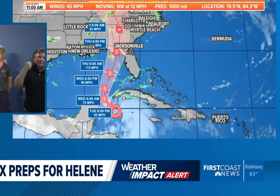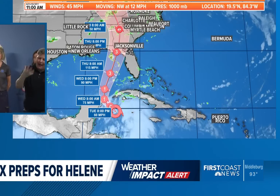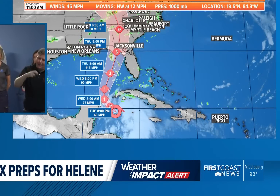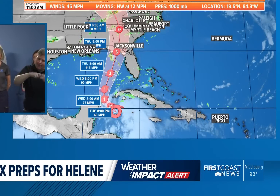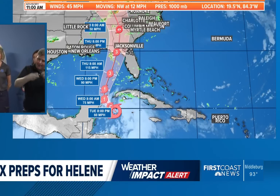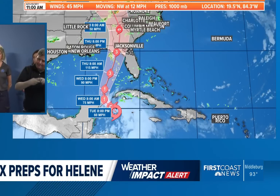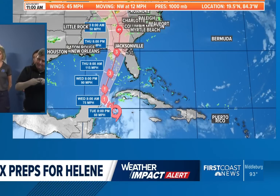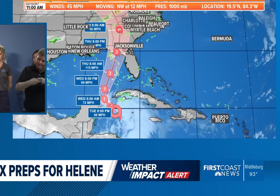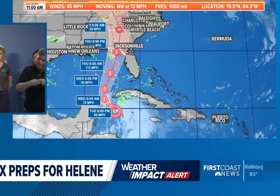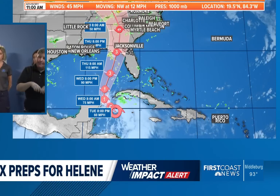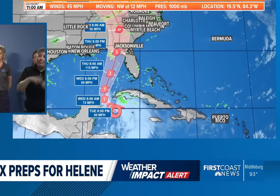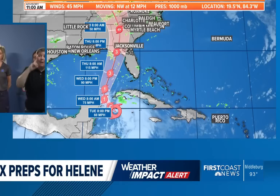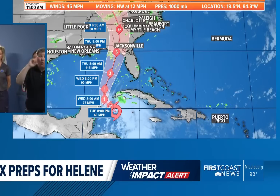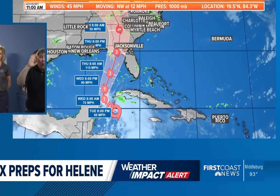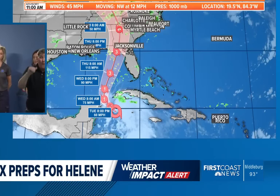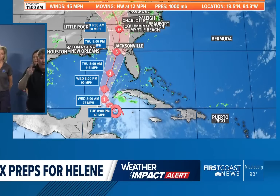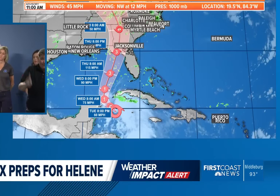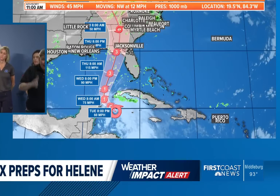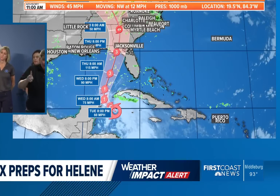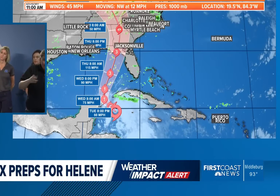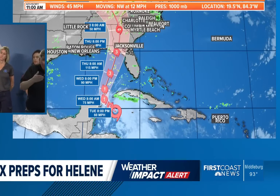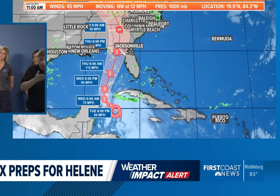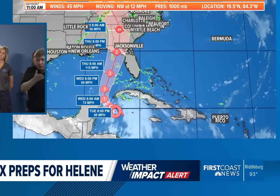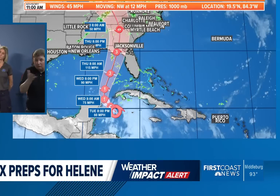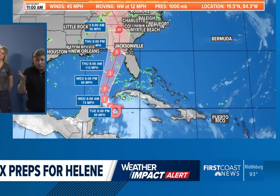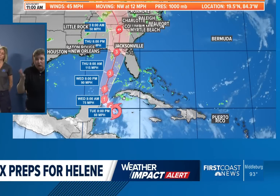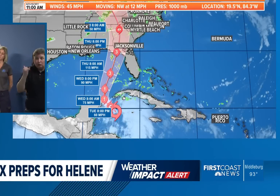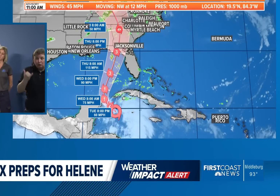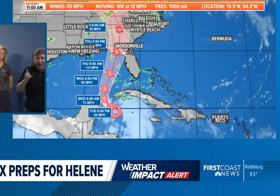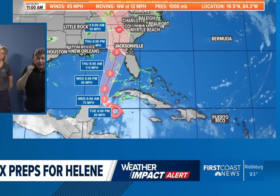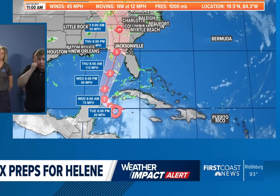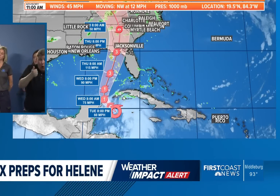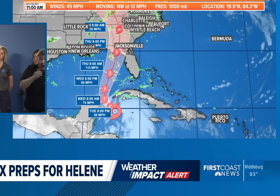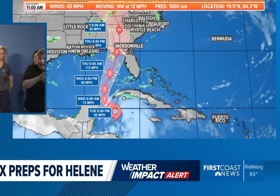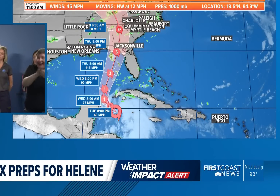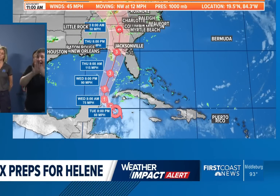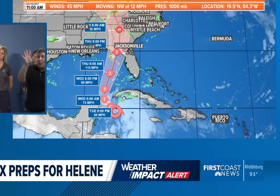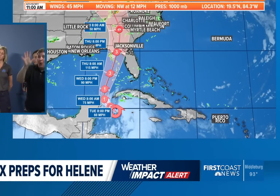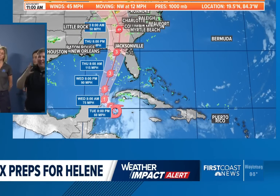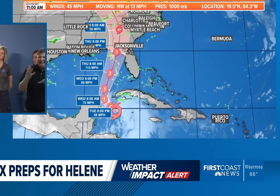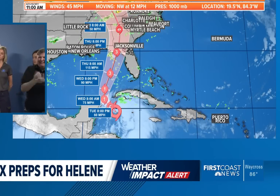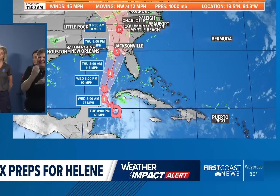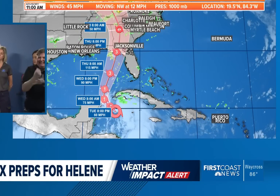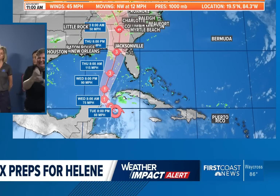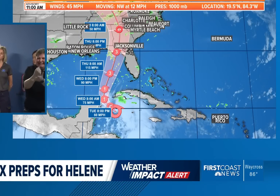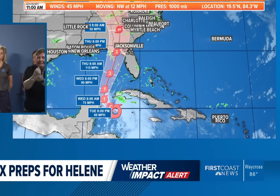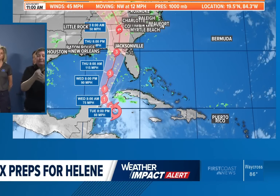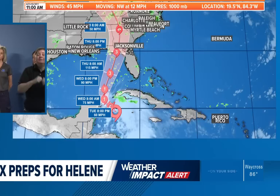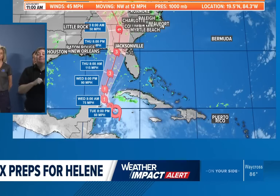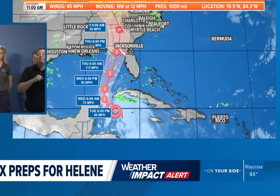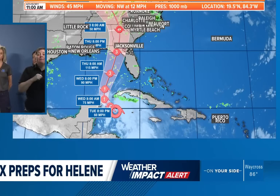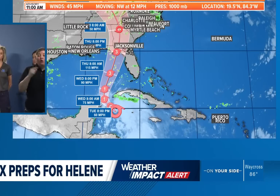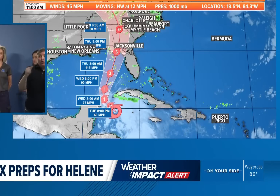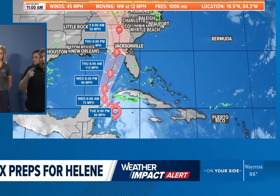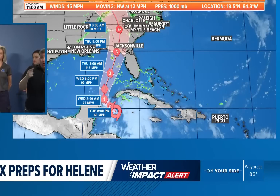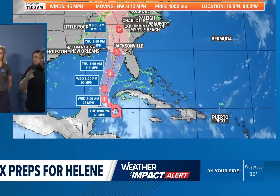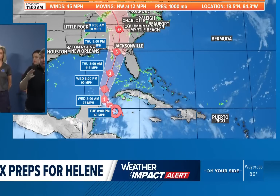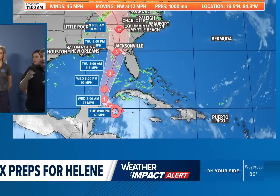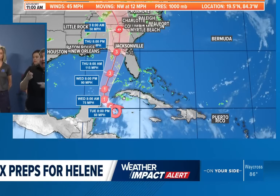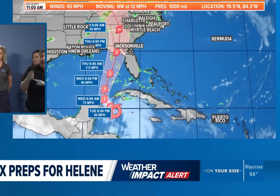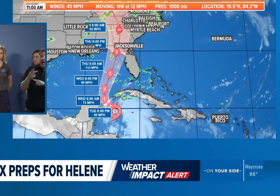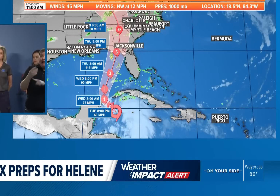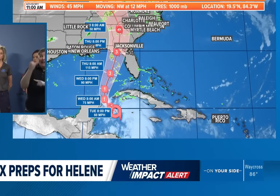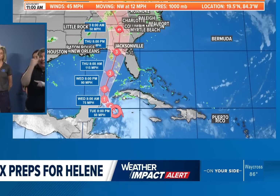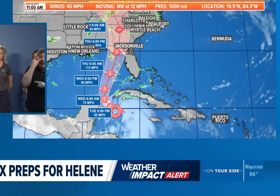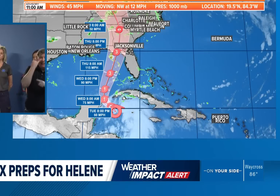that today and tomorrow are going to be nice days, on Thursday, once you have the opportunity to do so, you know, if you don't need to be out and